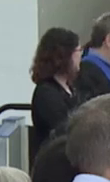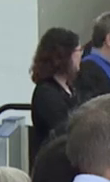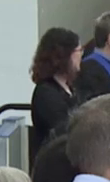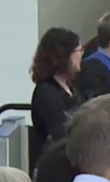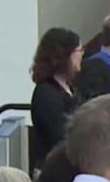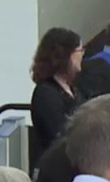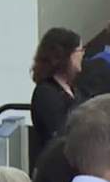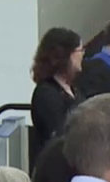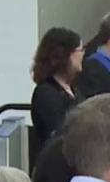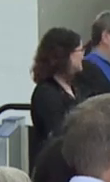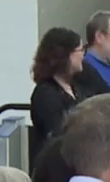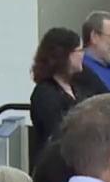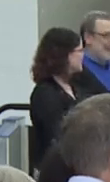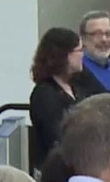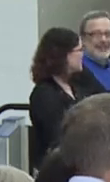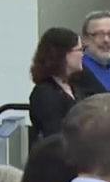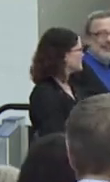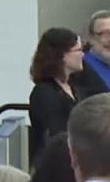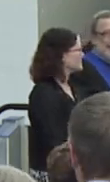That's okay.